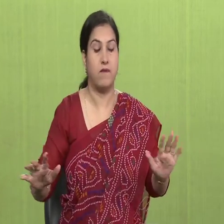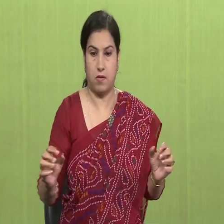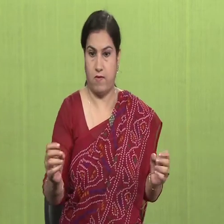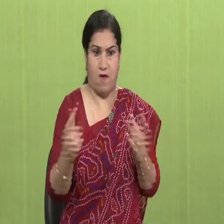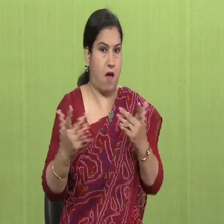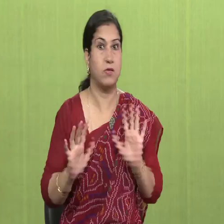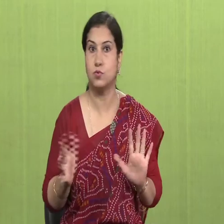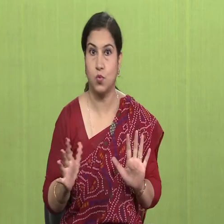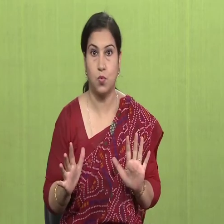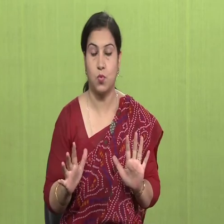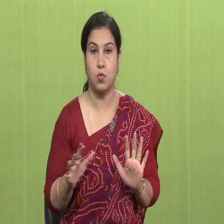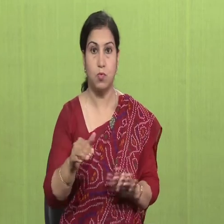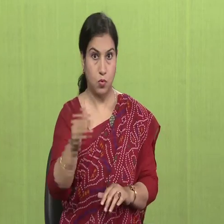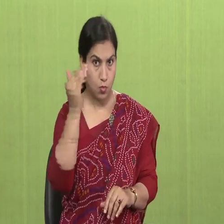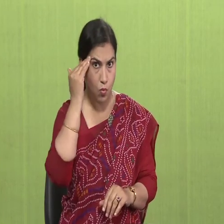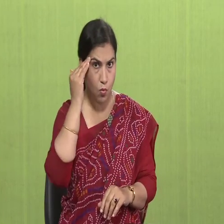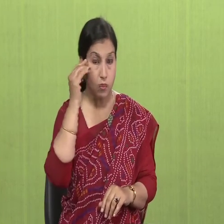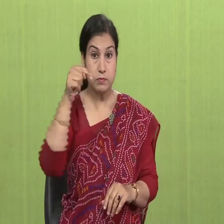Do you know that this rich